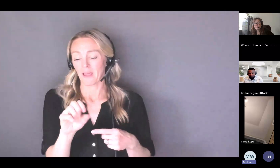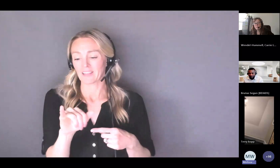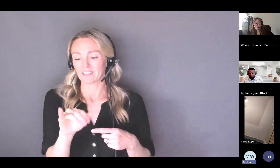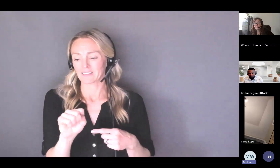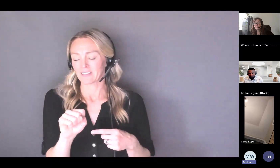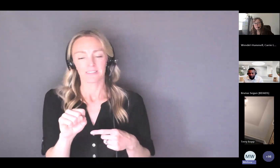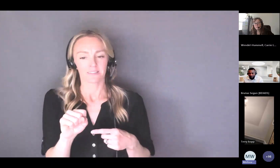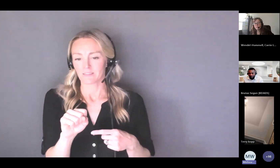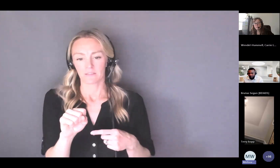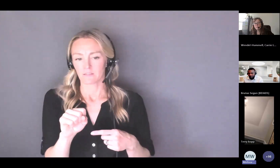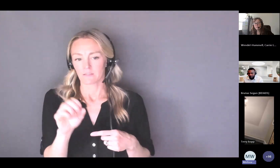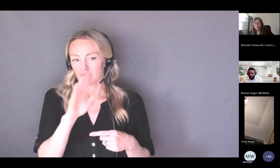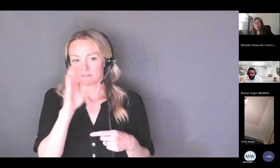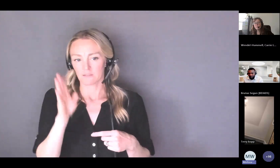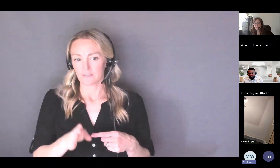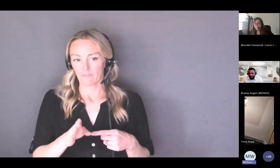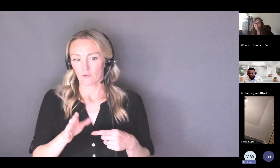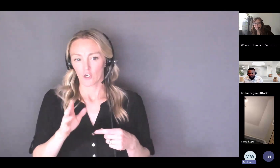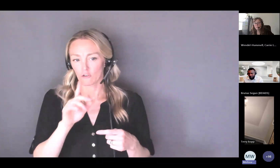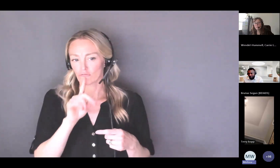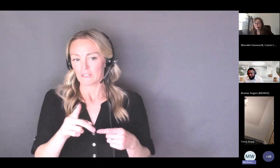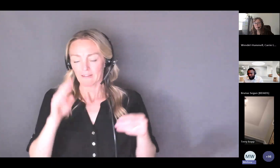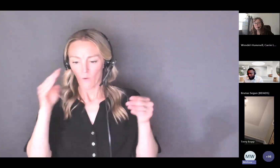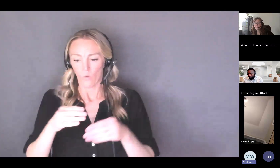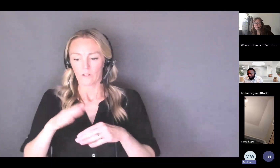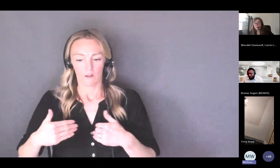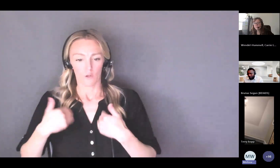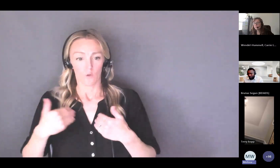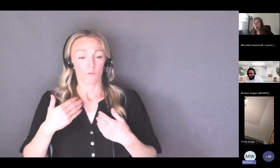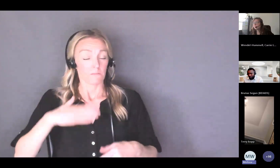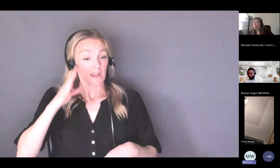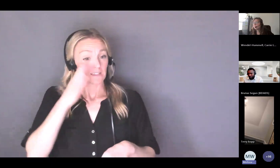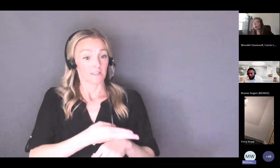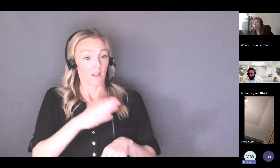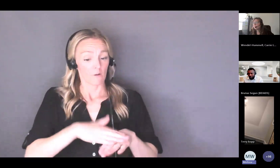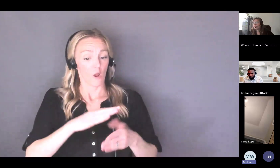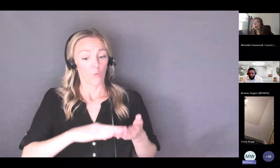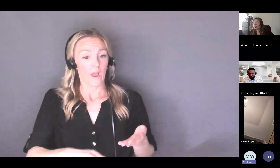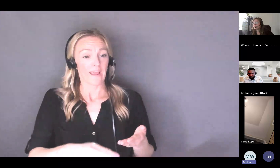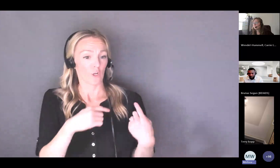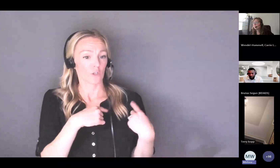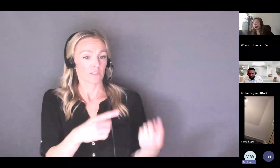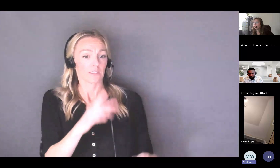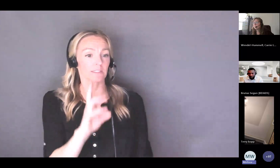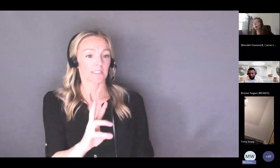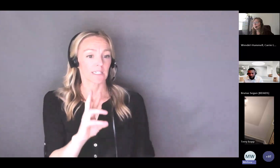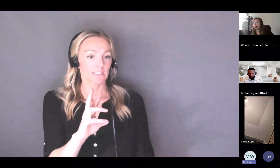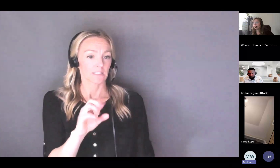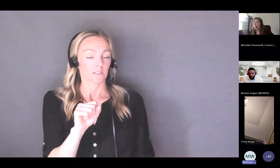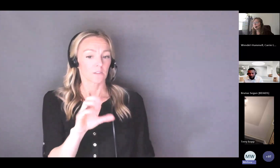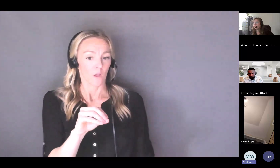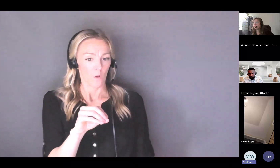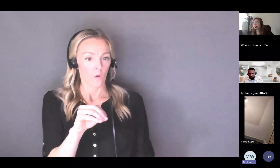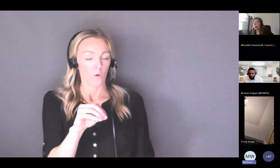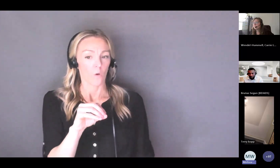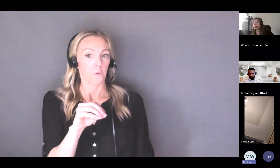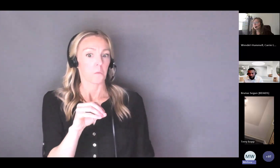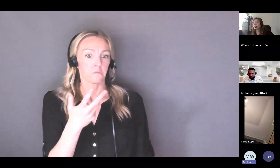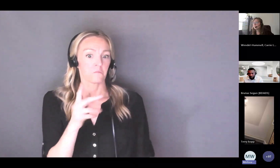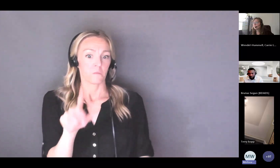youth centered, and that my son has been on the waiver since he was 6. And so the basis is all that